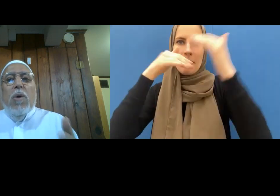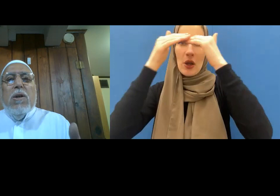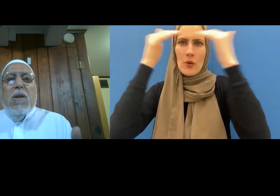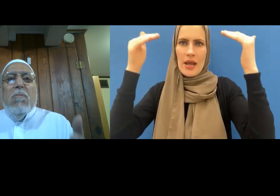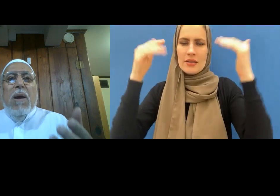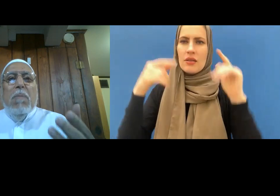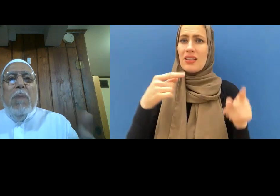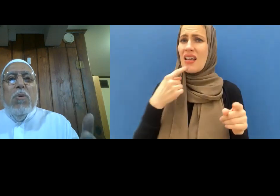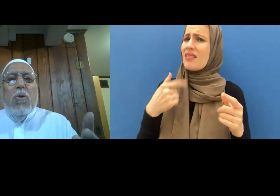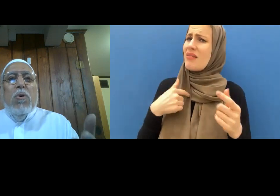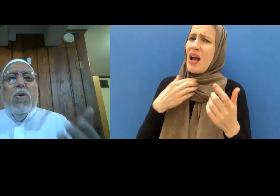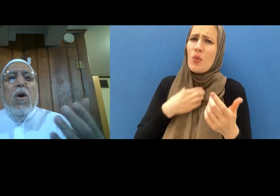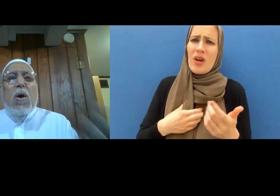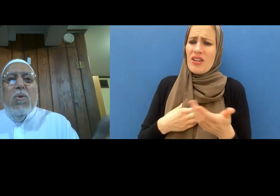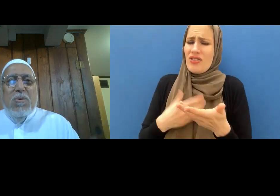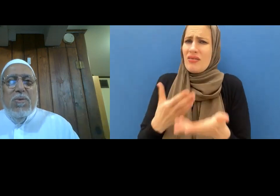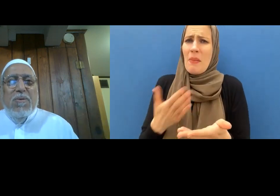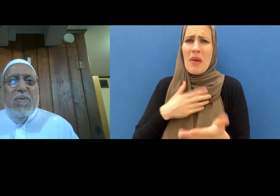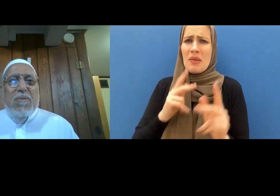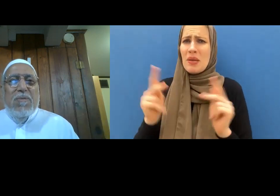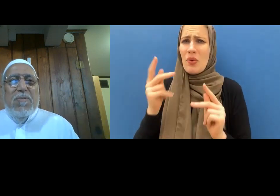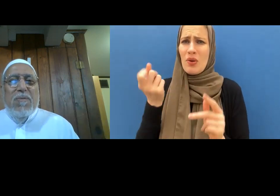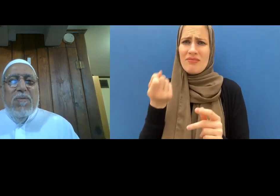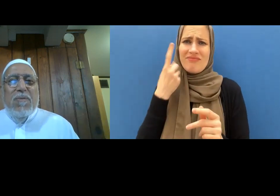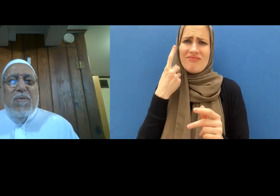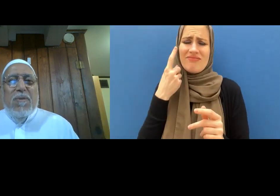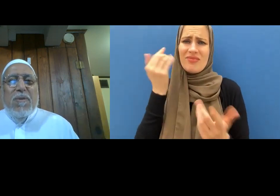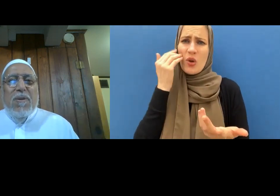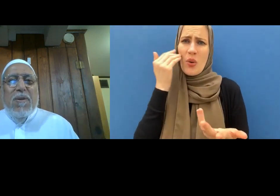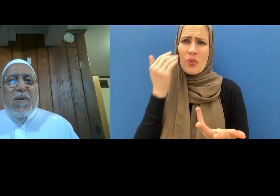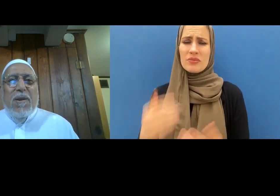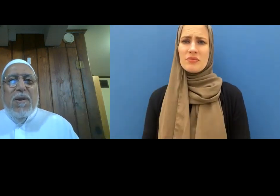I wish that my people would know.